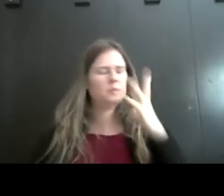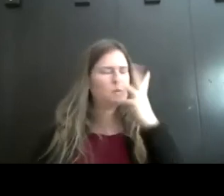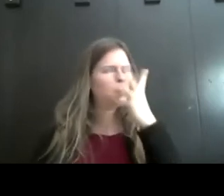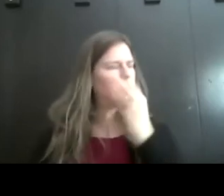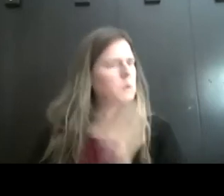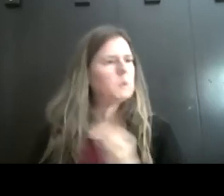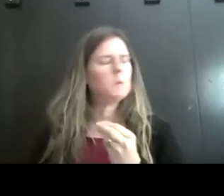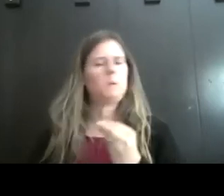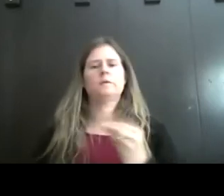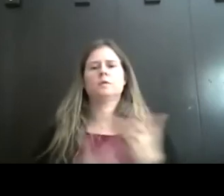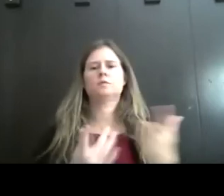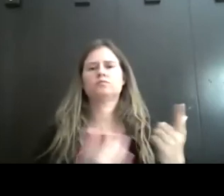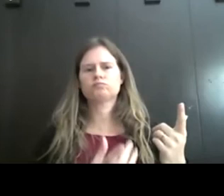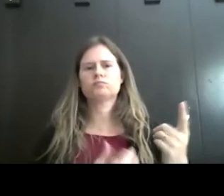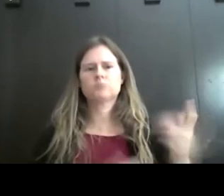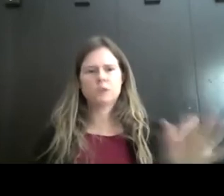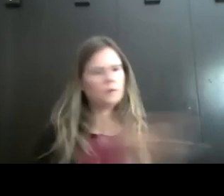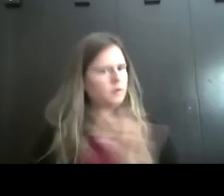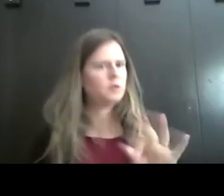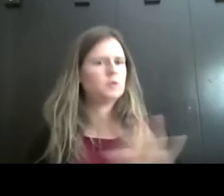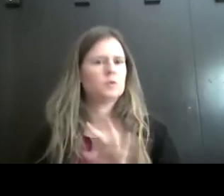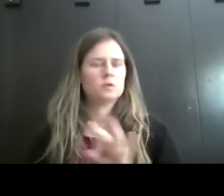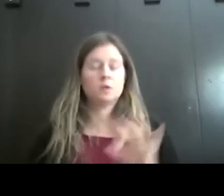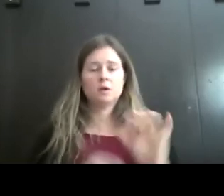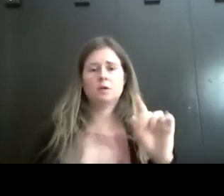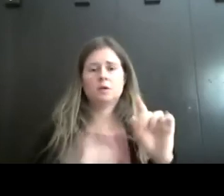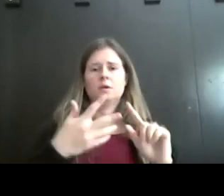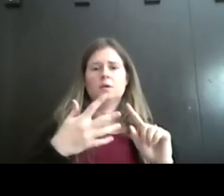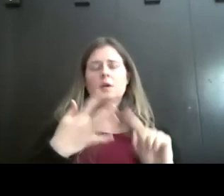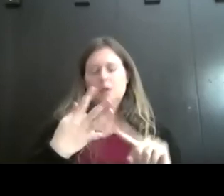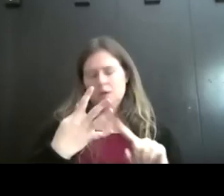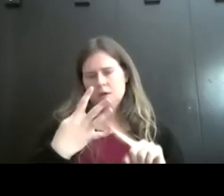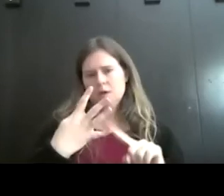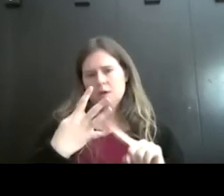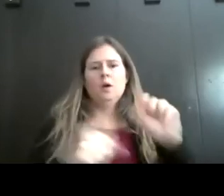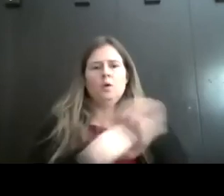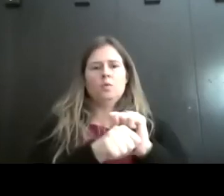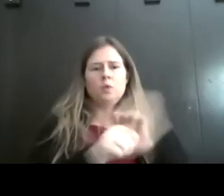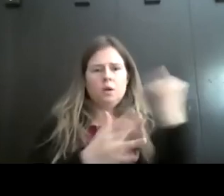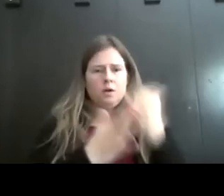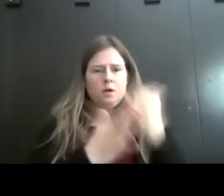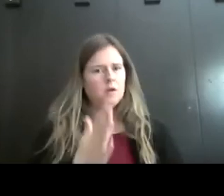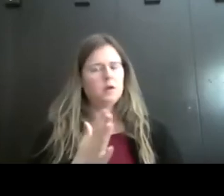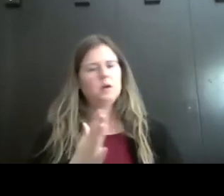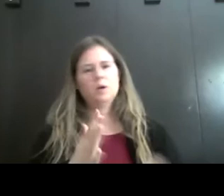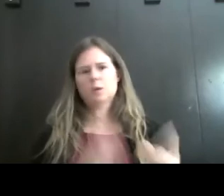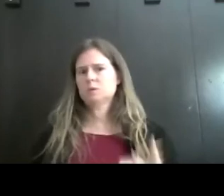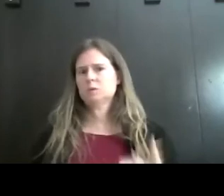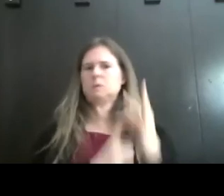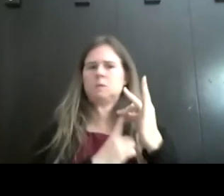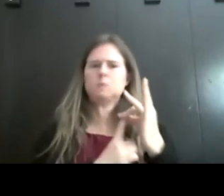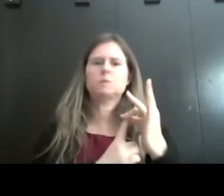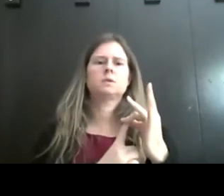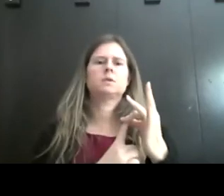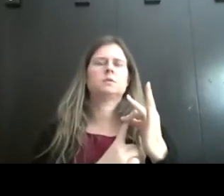functional baskets anywhere. Our rock art is considered some of the most beautiful, unique rock art you will find anywhere